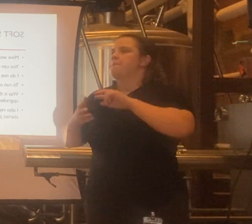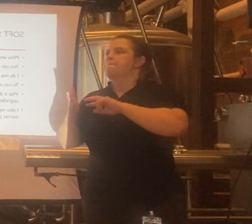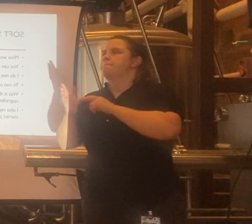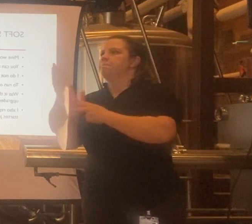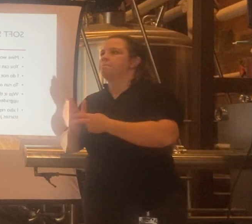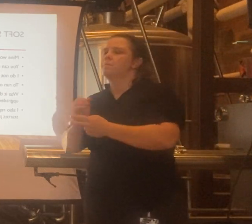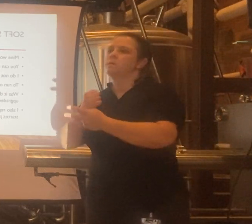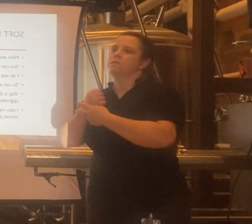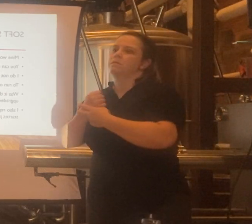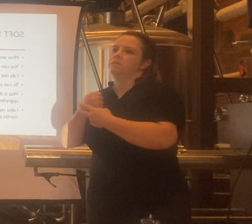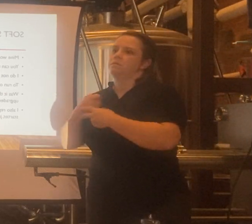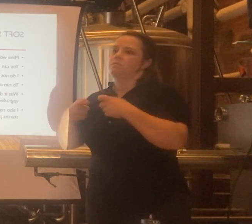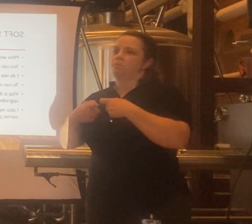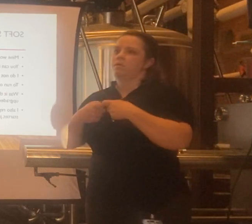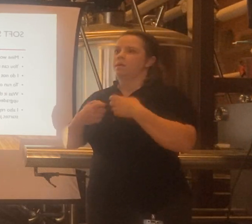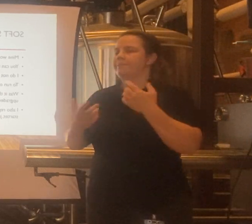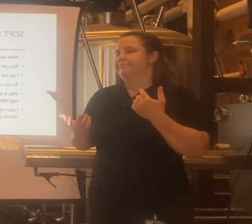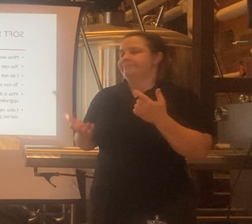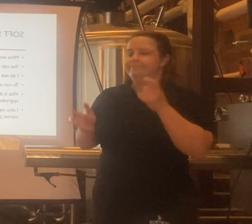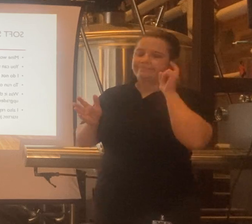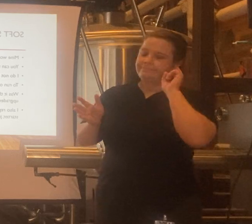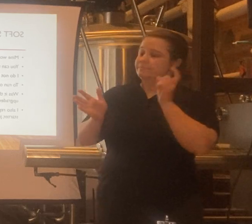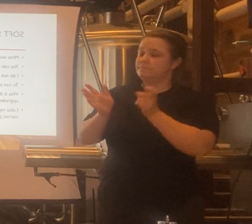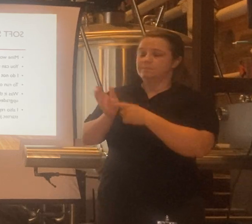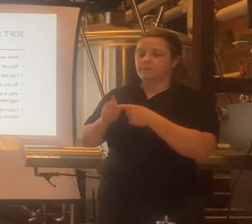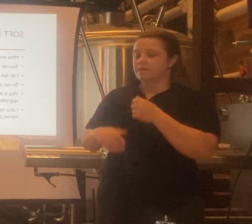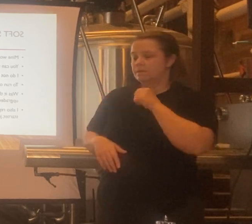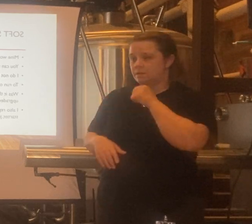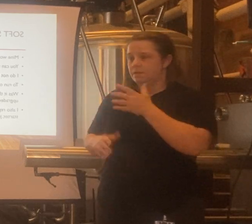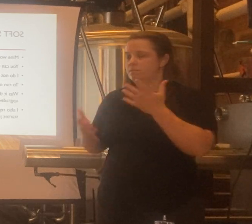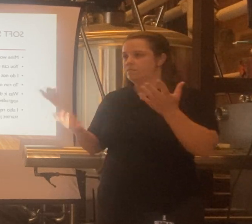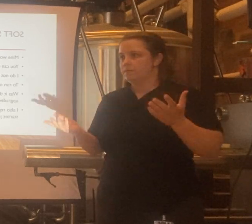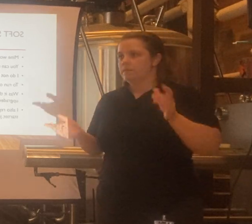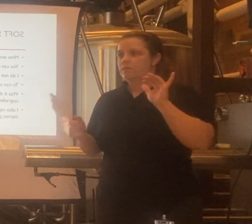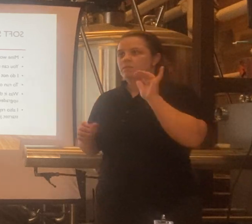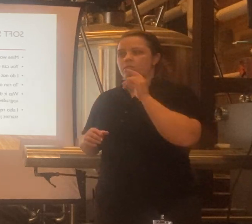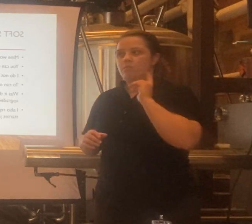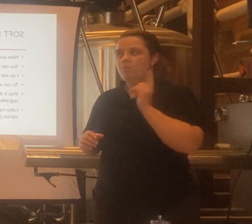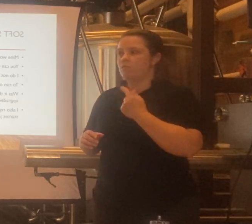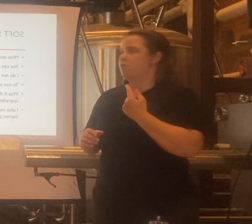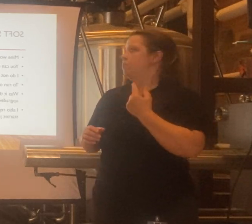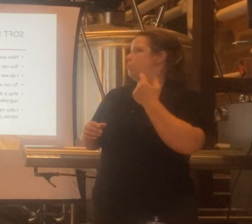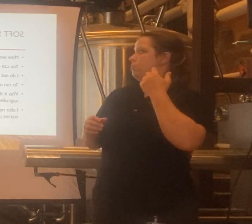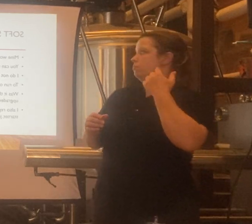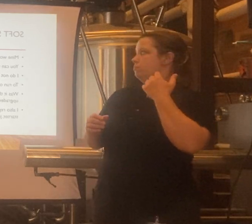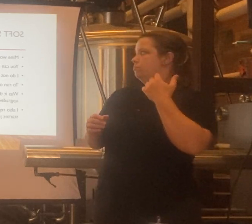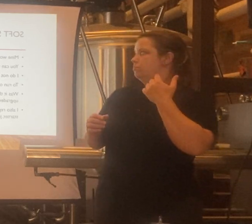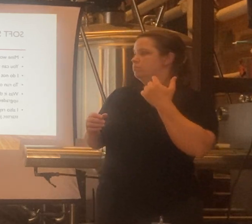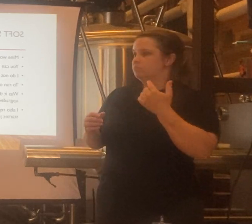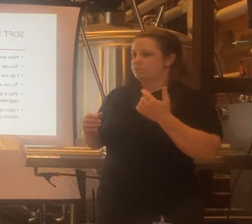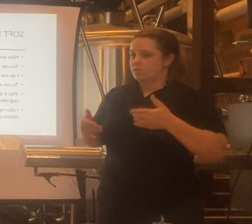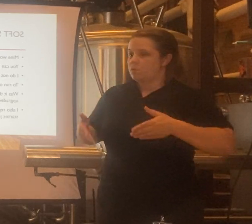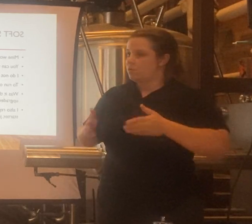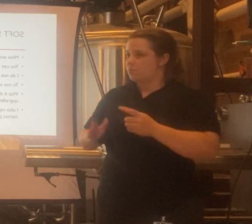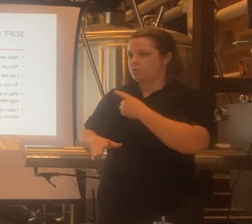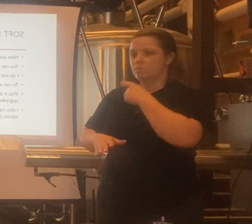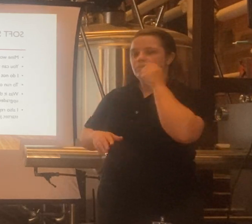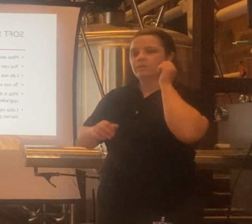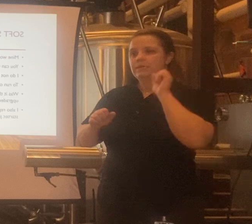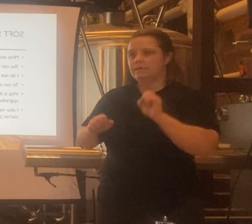but I don't notice that. But that's the only way you're running an air conditioner is to install this guy. You do have to have